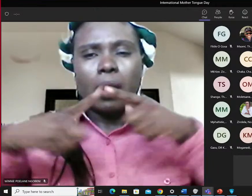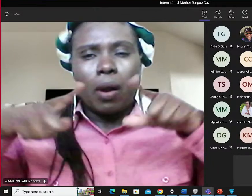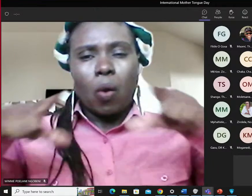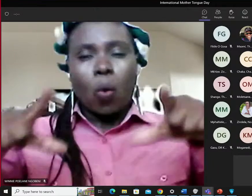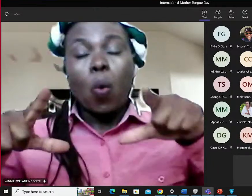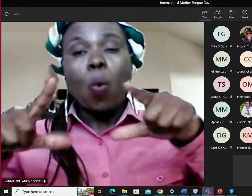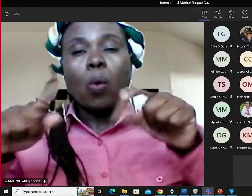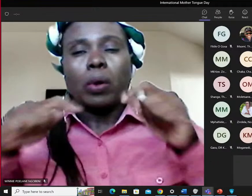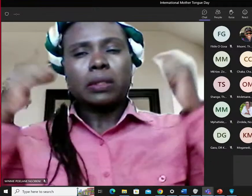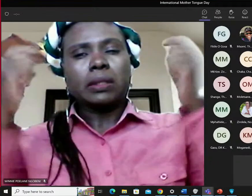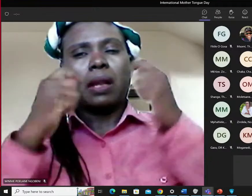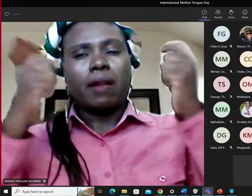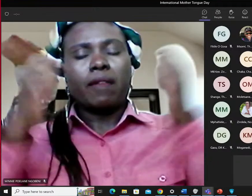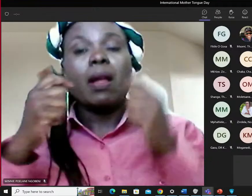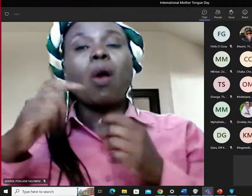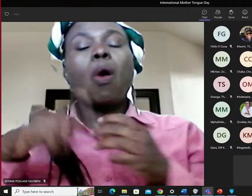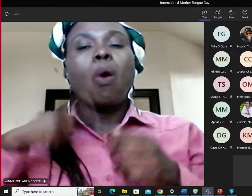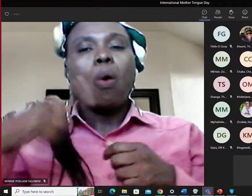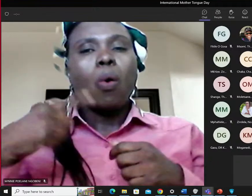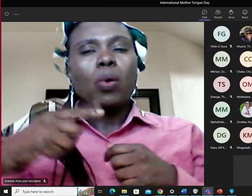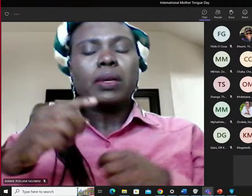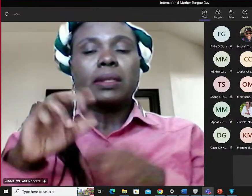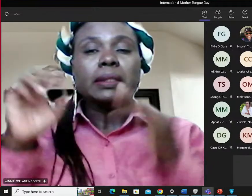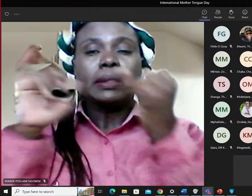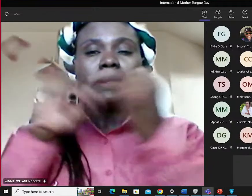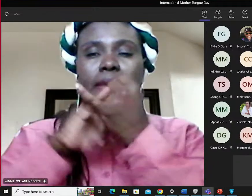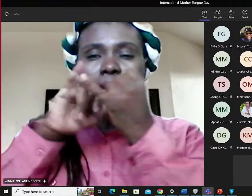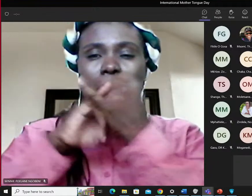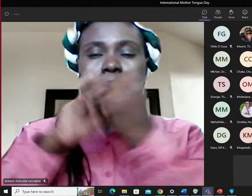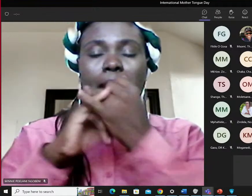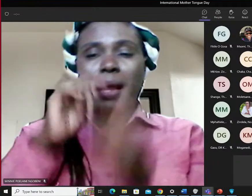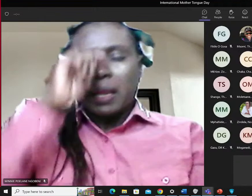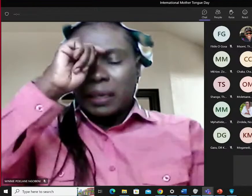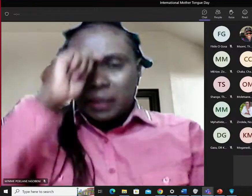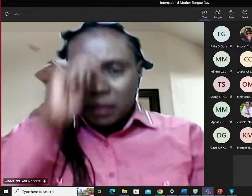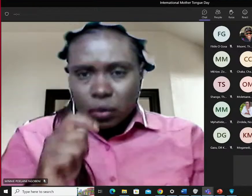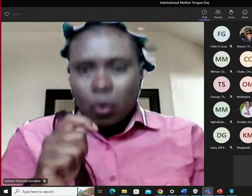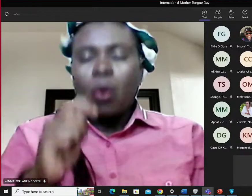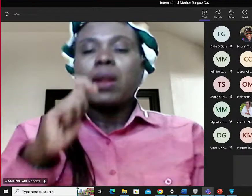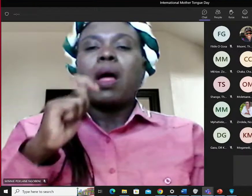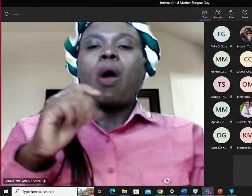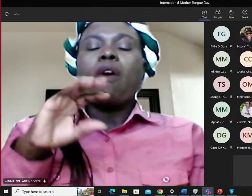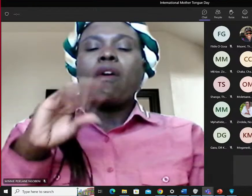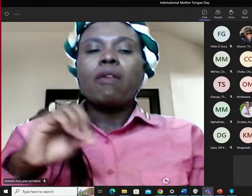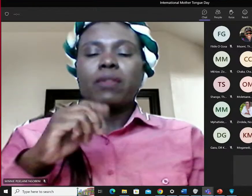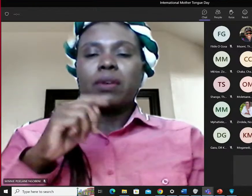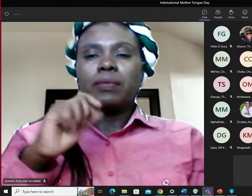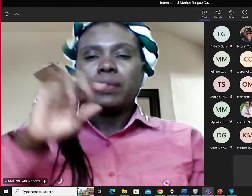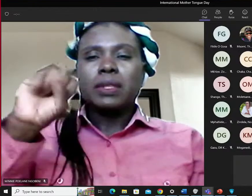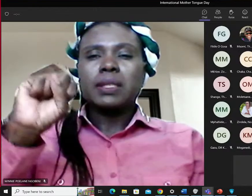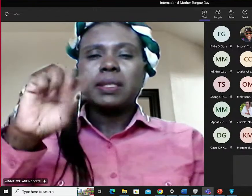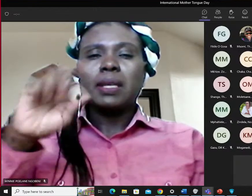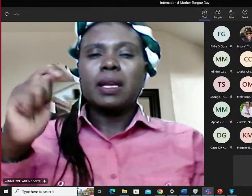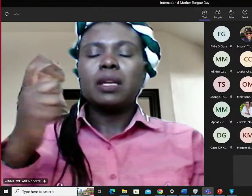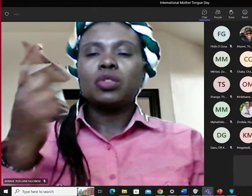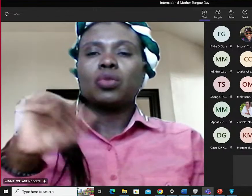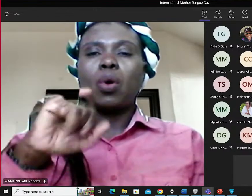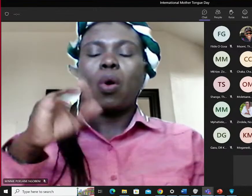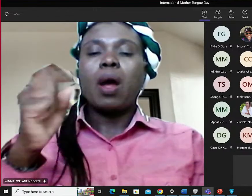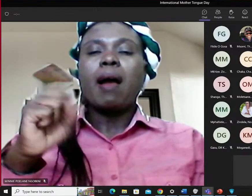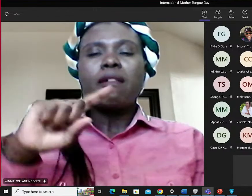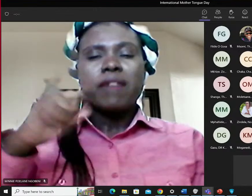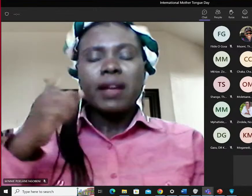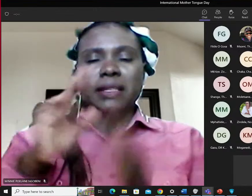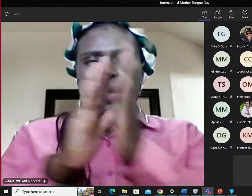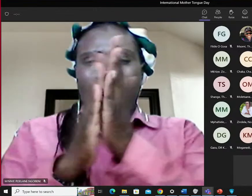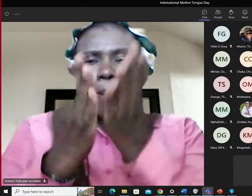on the 30th of September globally in honor of the Saint Jerome, the first Bible translator. In 2022,